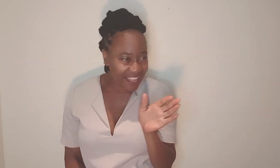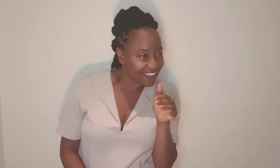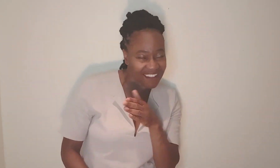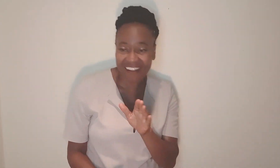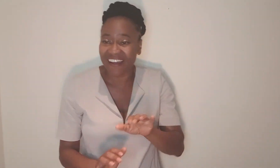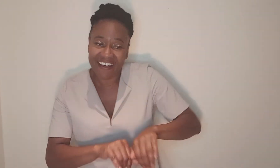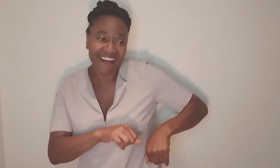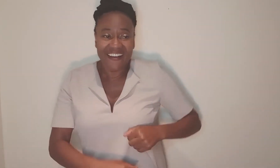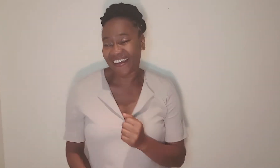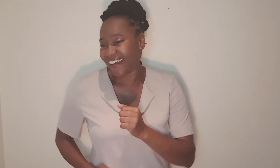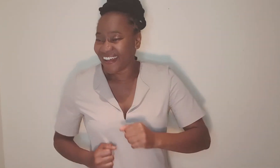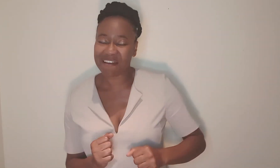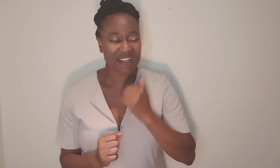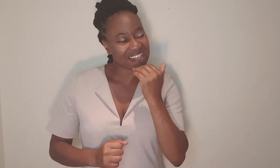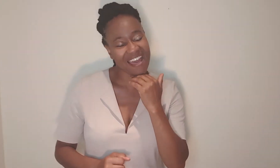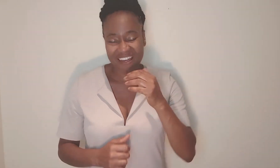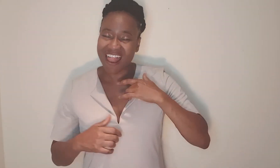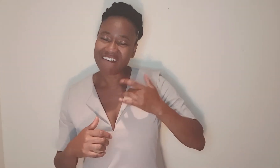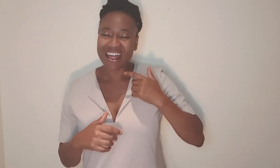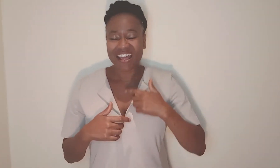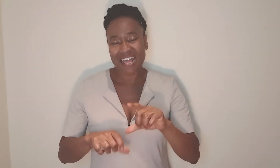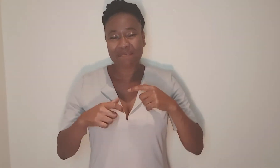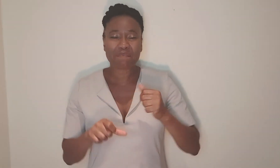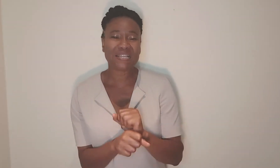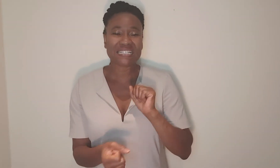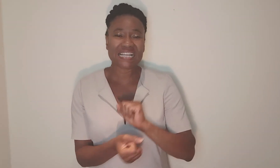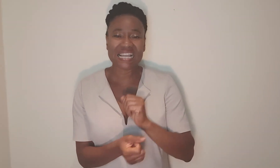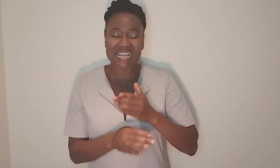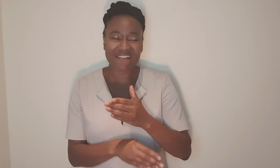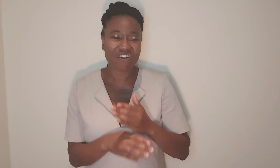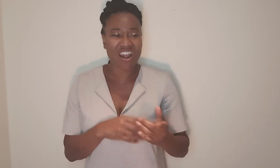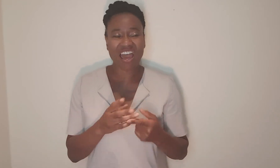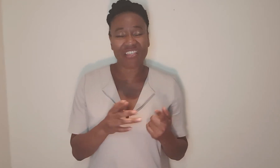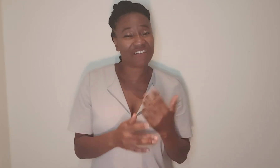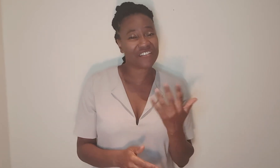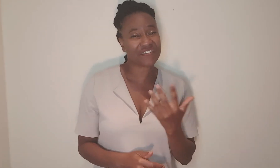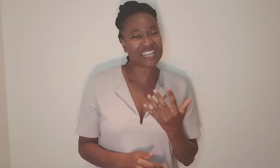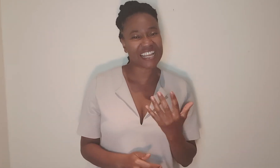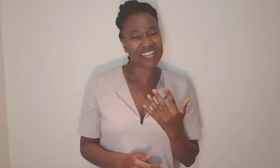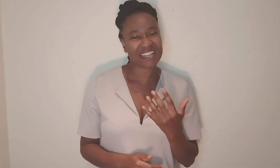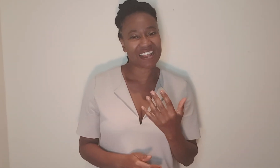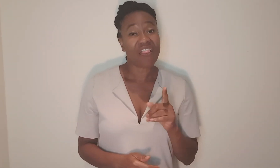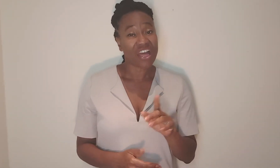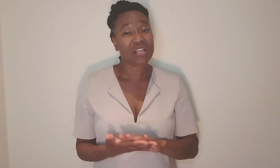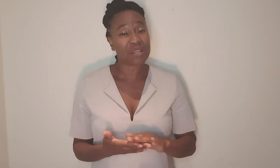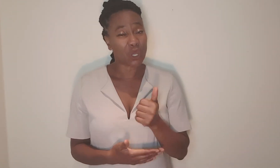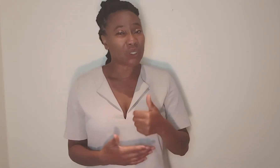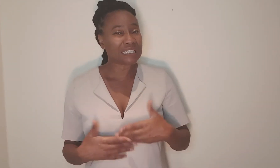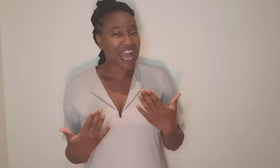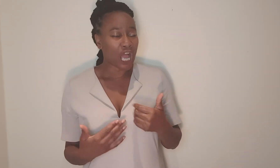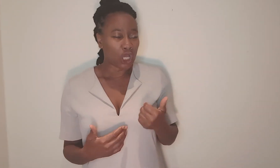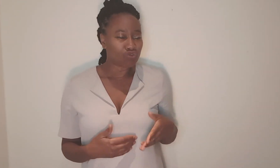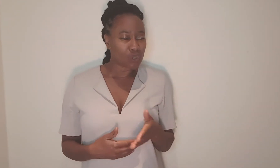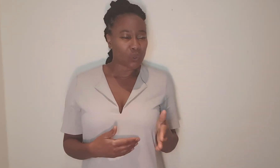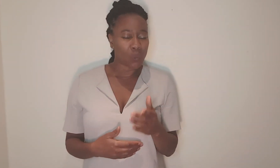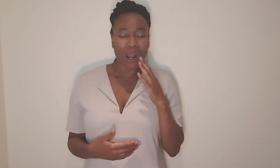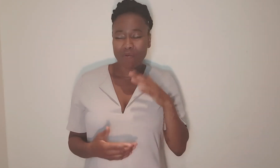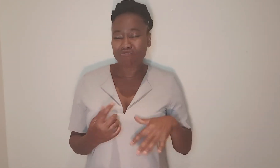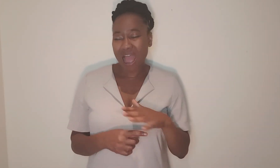keep me busy for at least another 15. So that's a good day. A good route when all's around and about and the road heaves with every little bit of